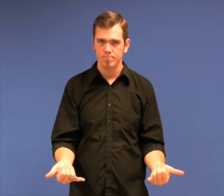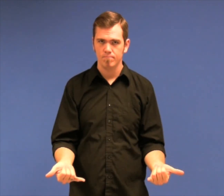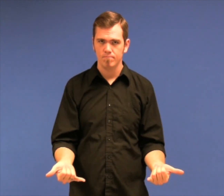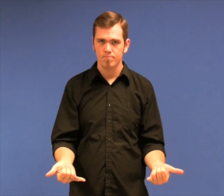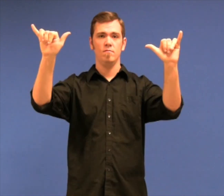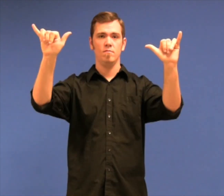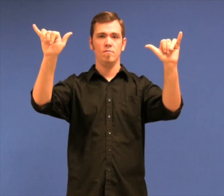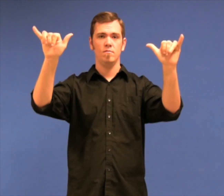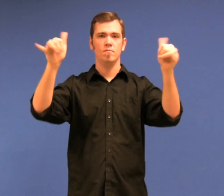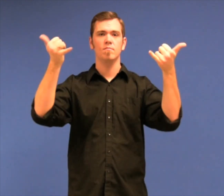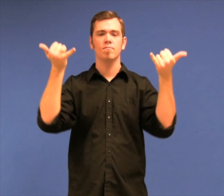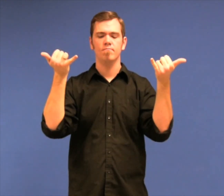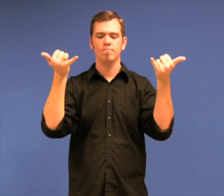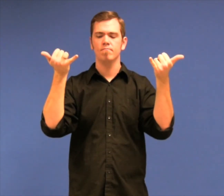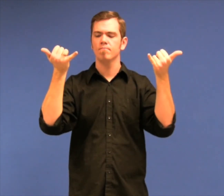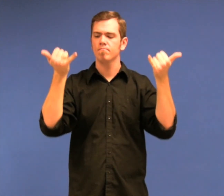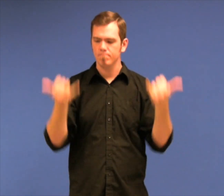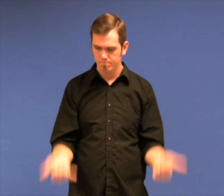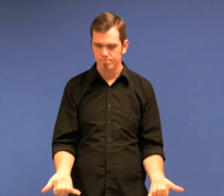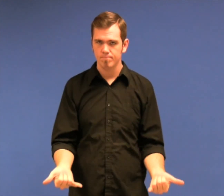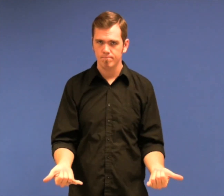Now. Again, now.